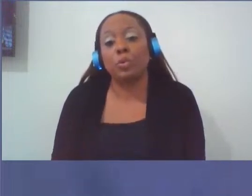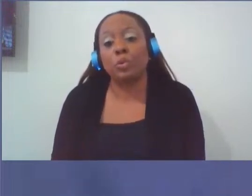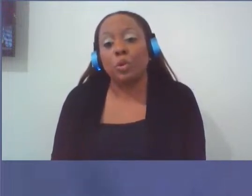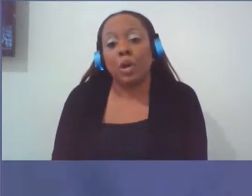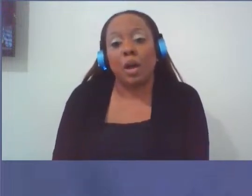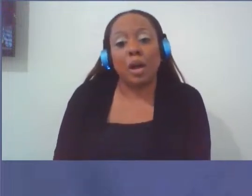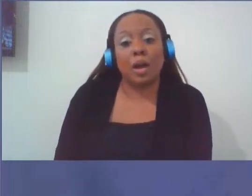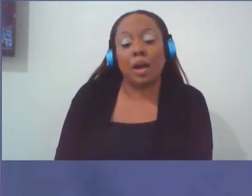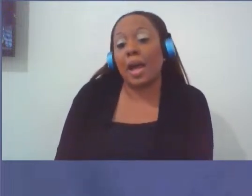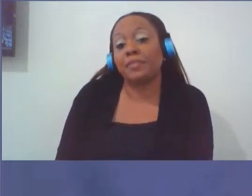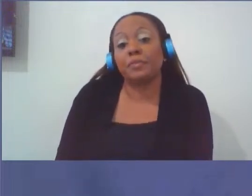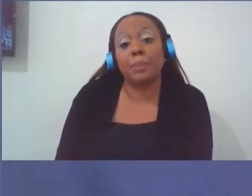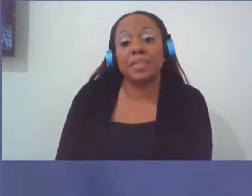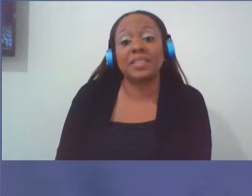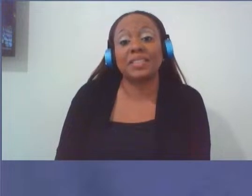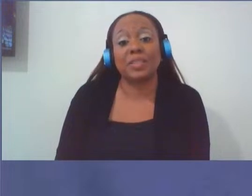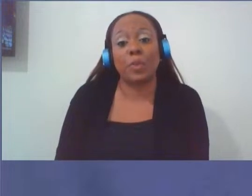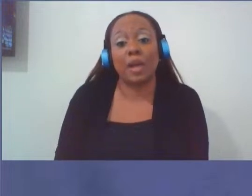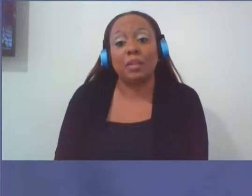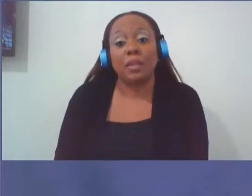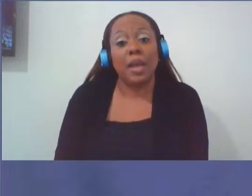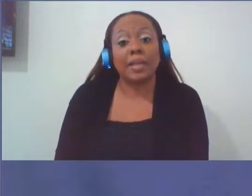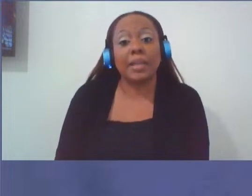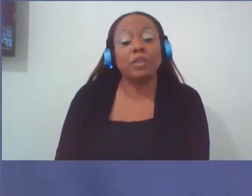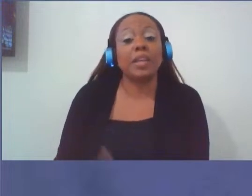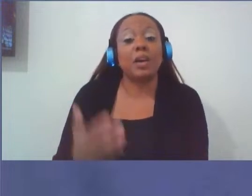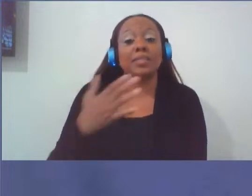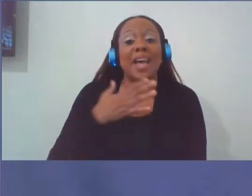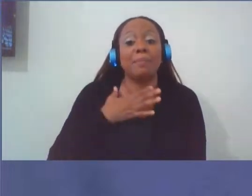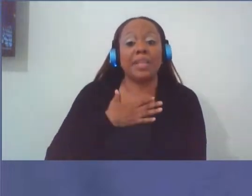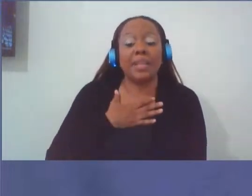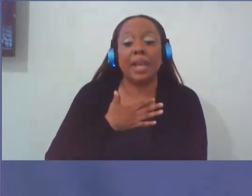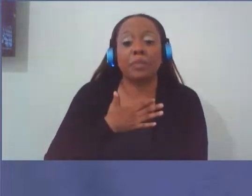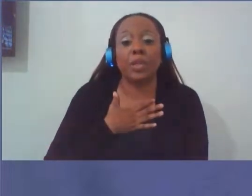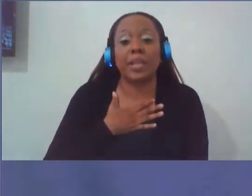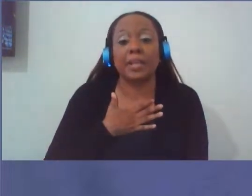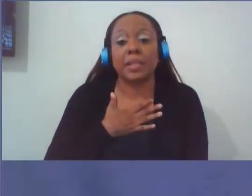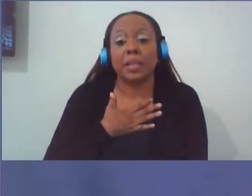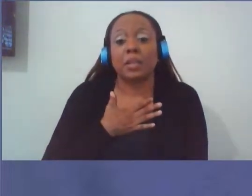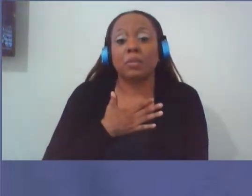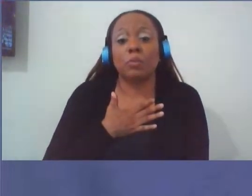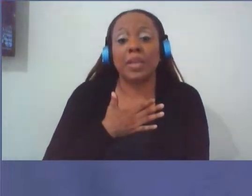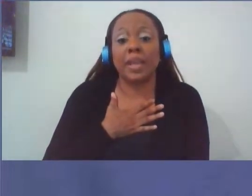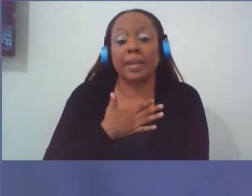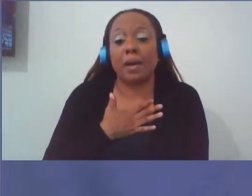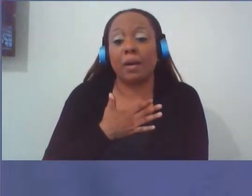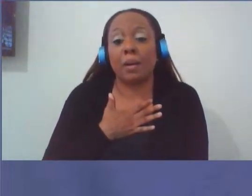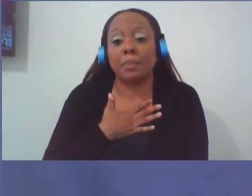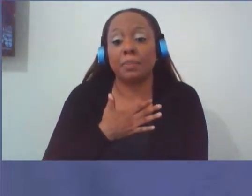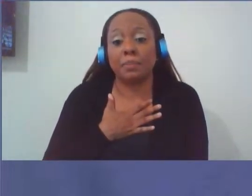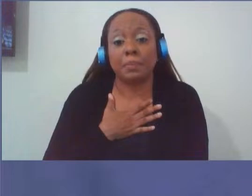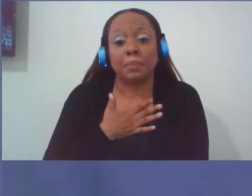people who have some businesses as well, and you can contact me, and